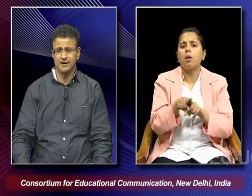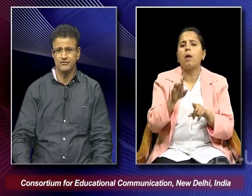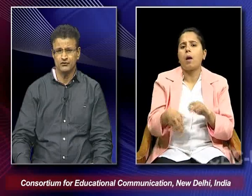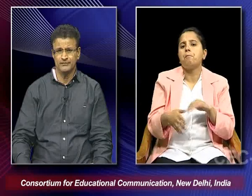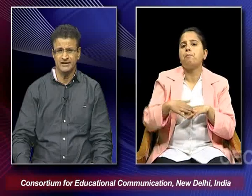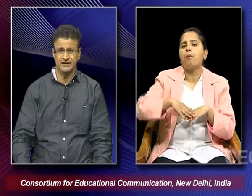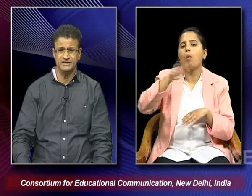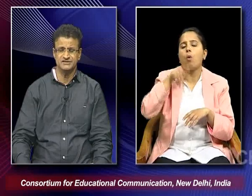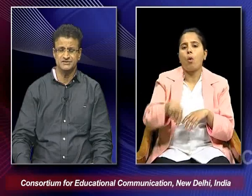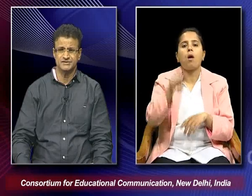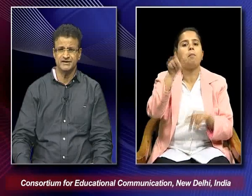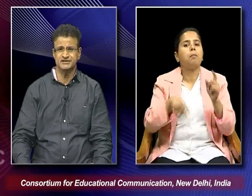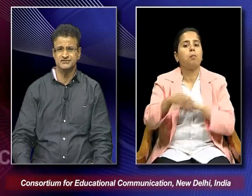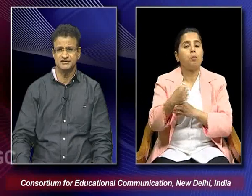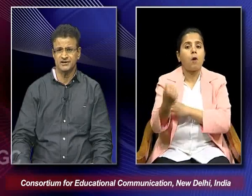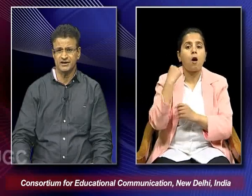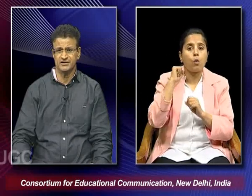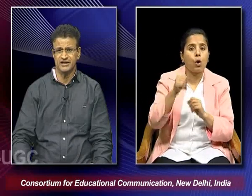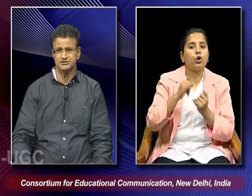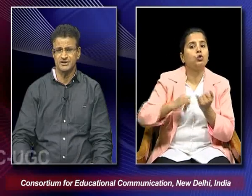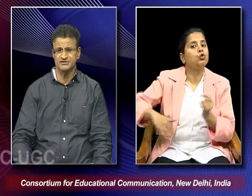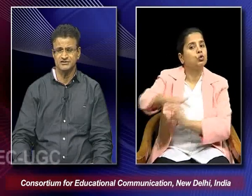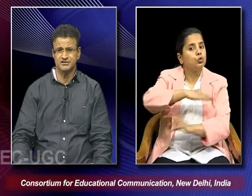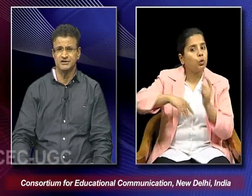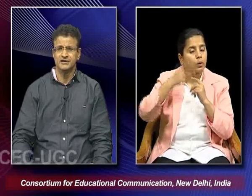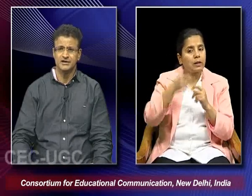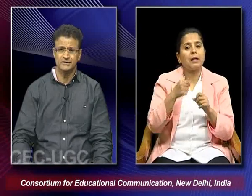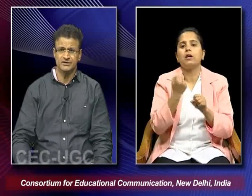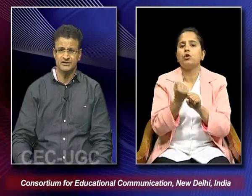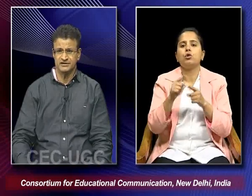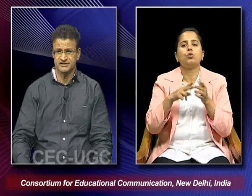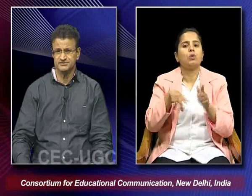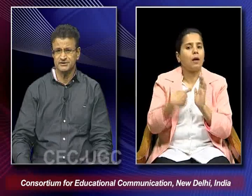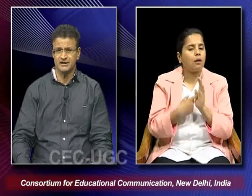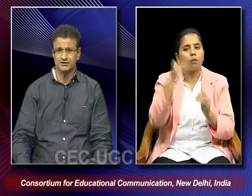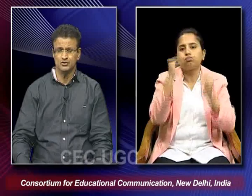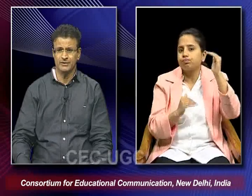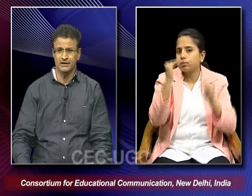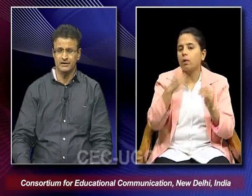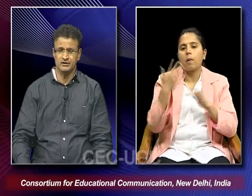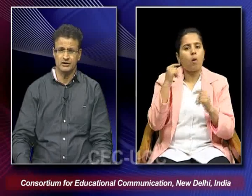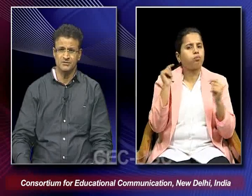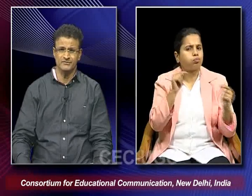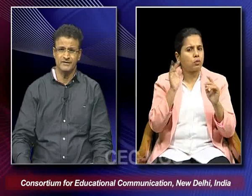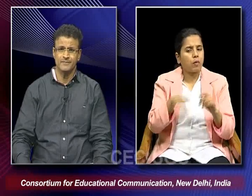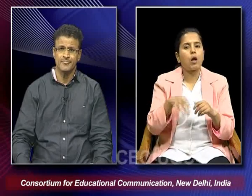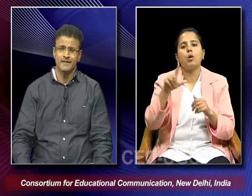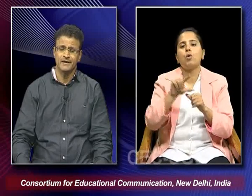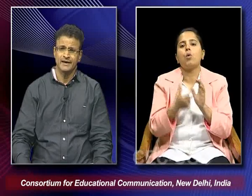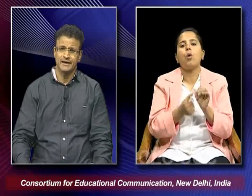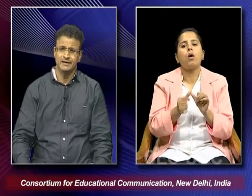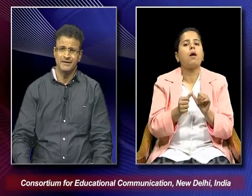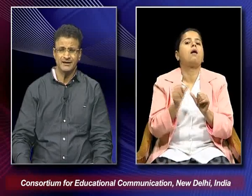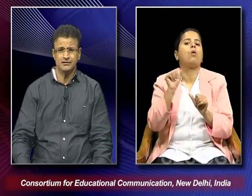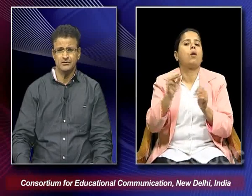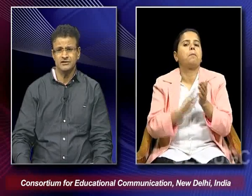the power of male gaze in societies which are characterized by gender inequality, as has been argued by Laura Mulvey.